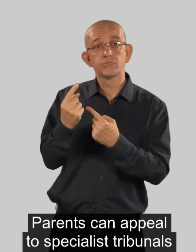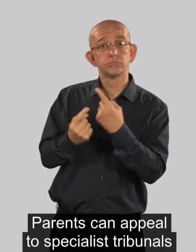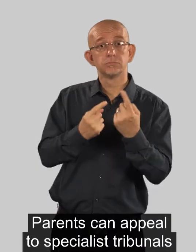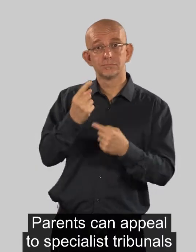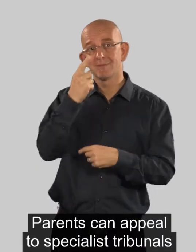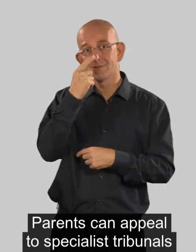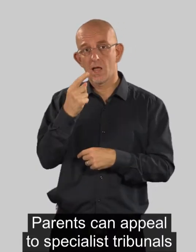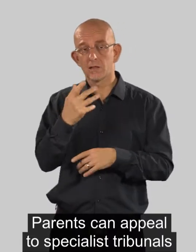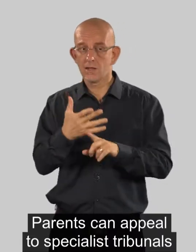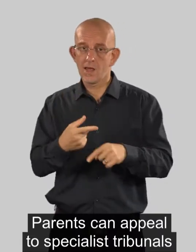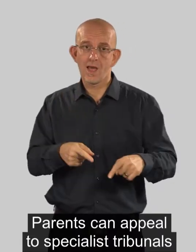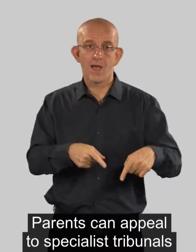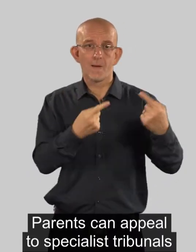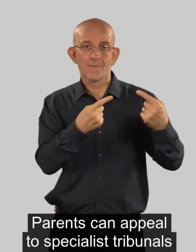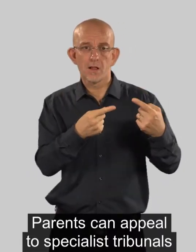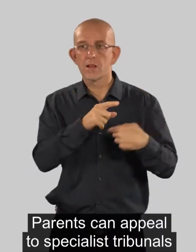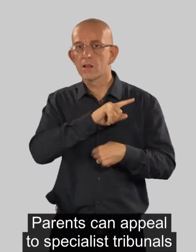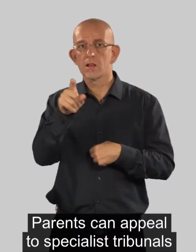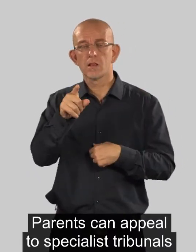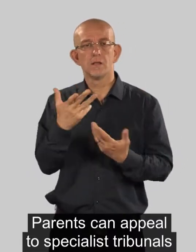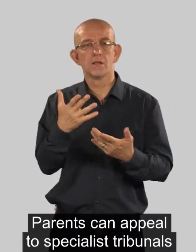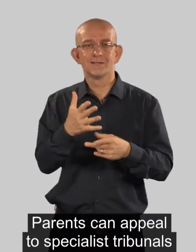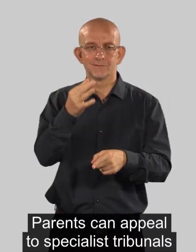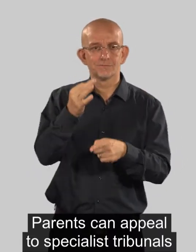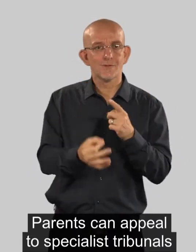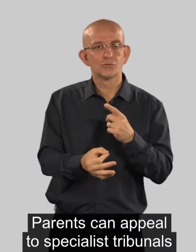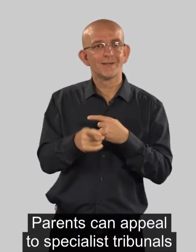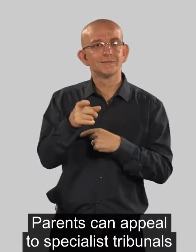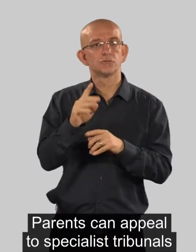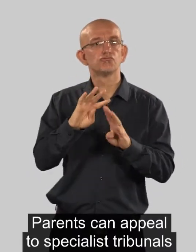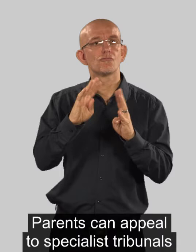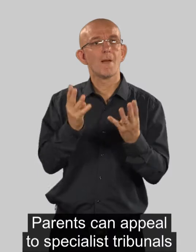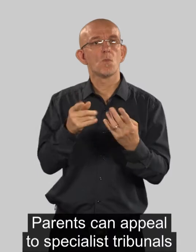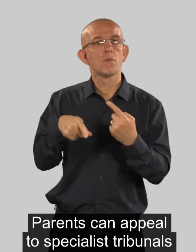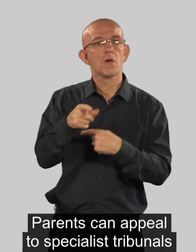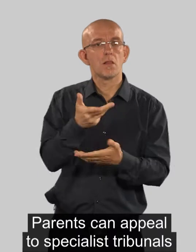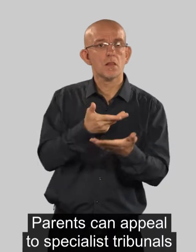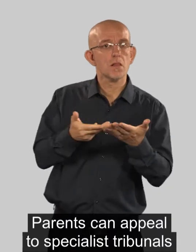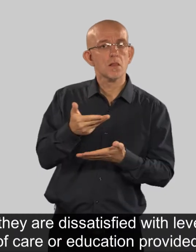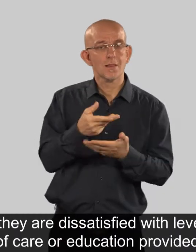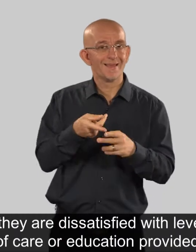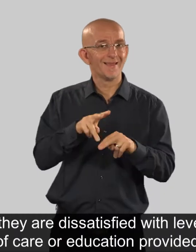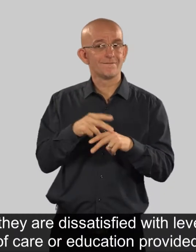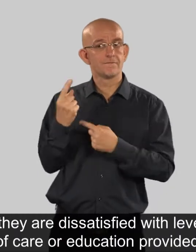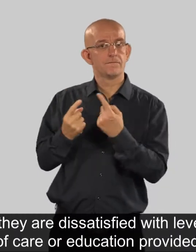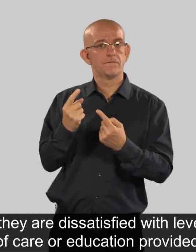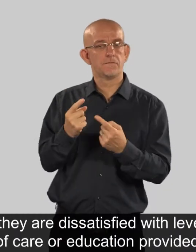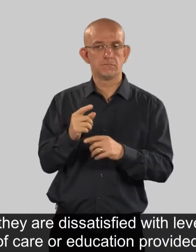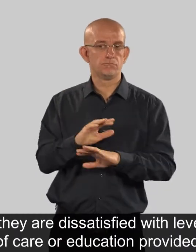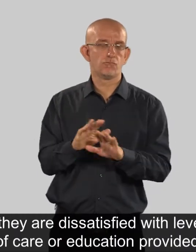Parents can appeal to specialist tribunals if they are dissatisfied with levels of care or